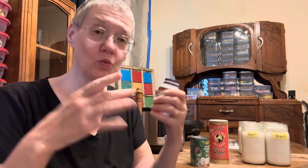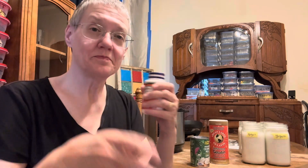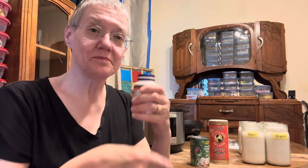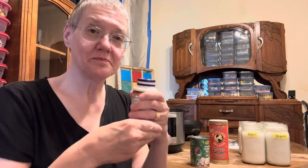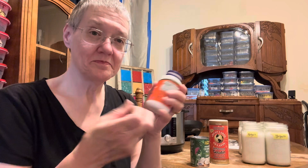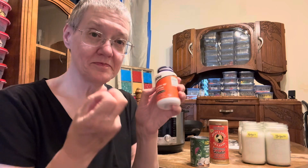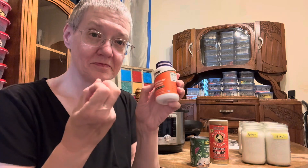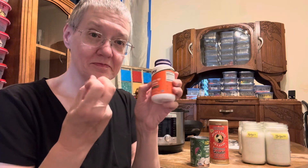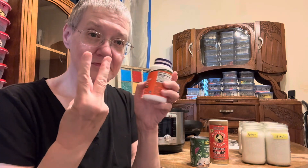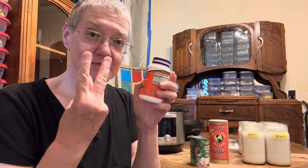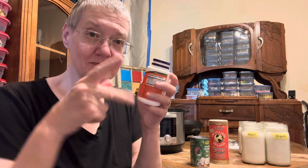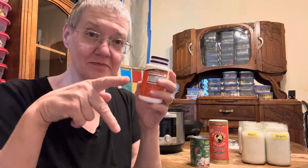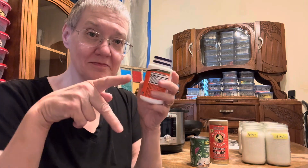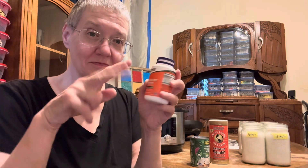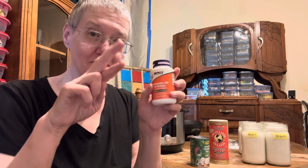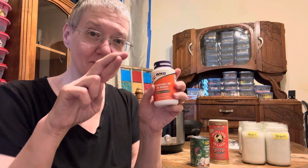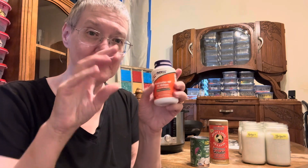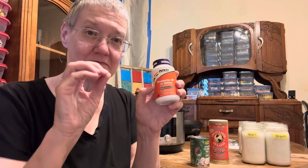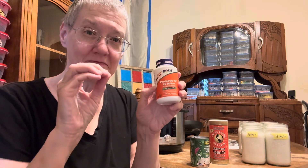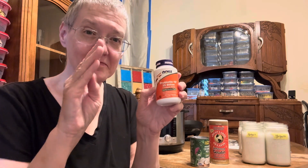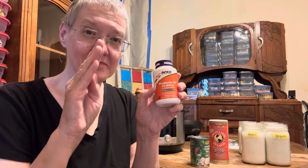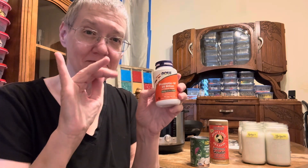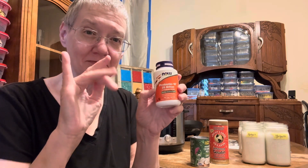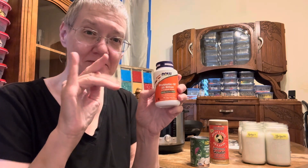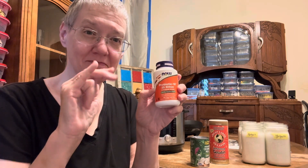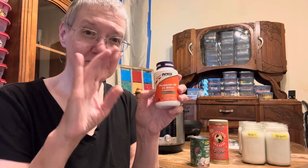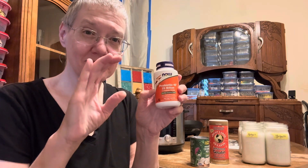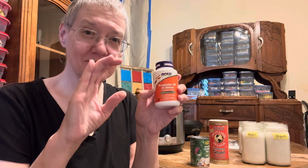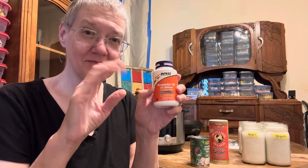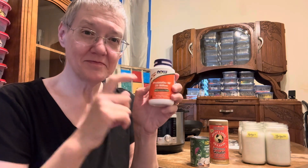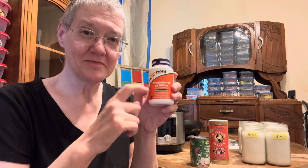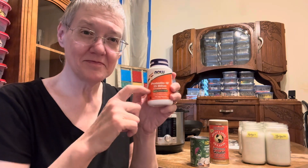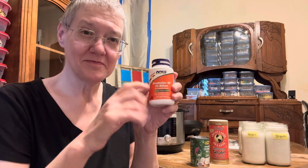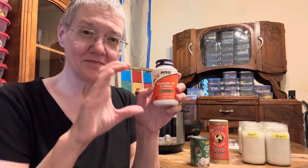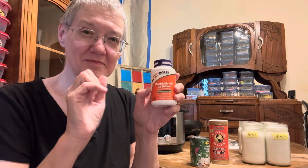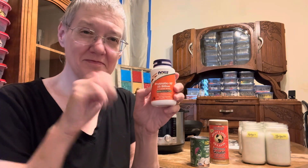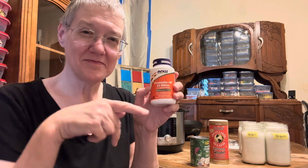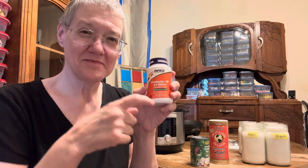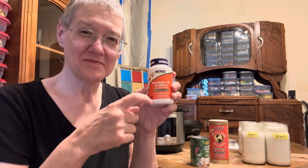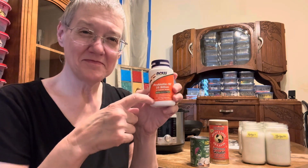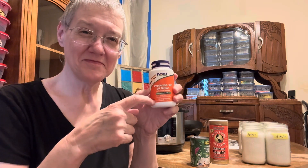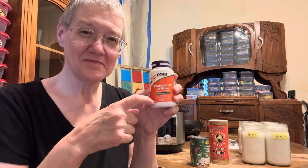And once the coconut milk is cooled off, I add 12 capsules of probiotics.